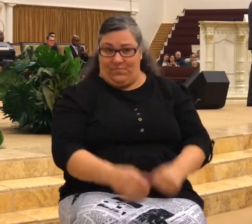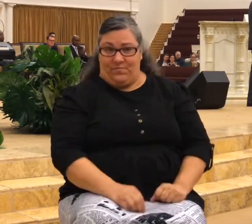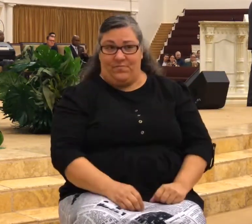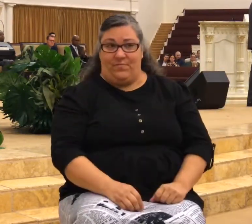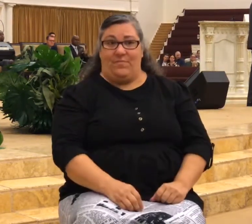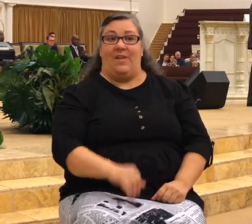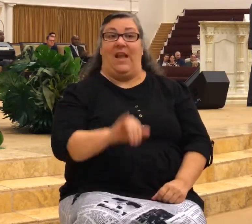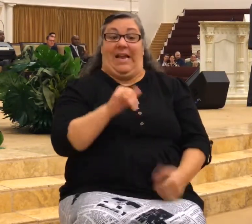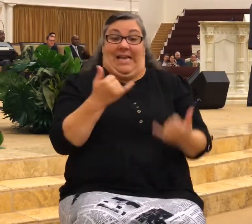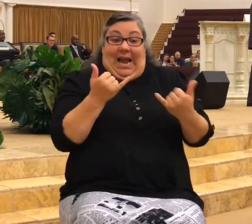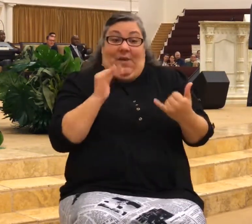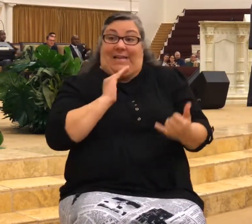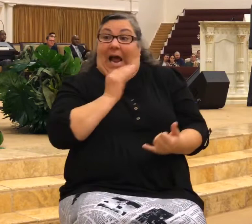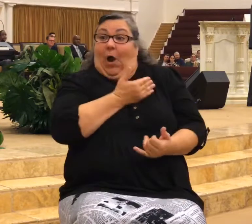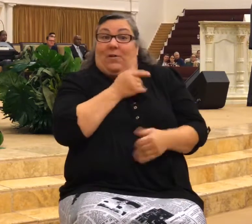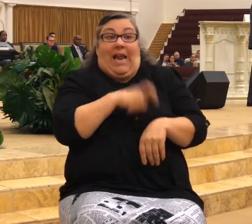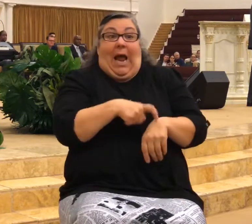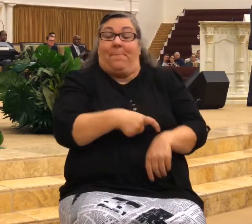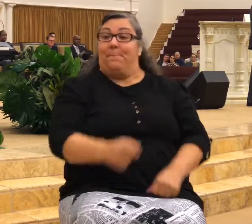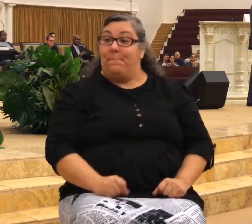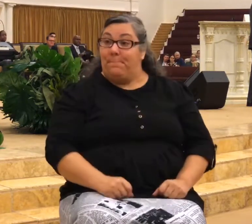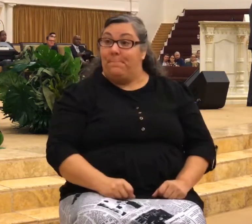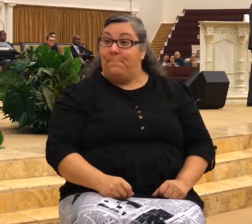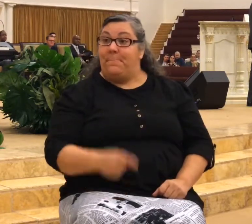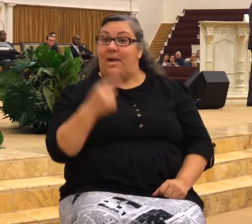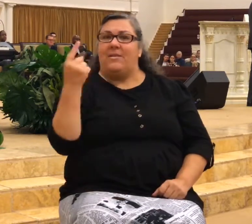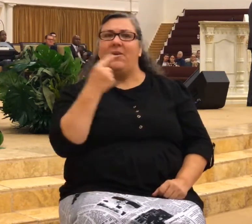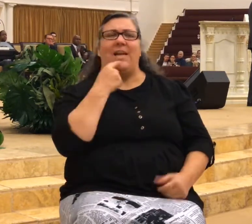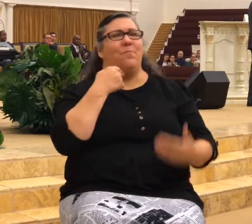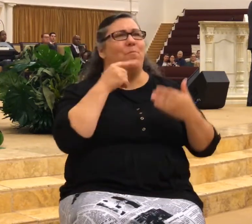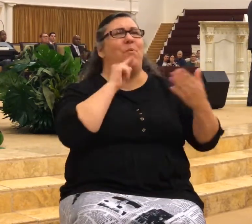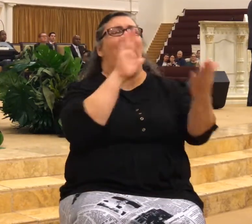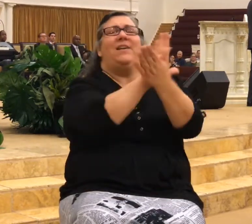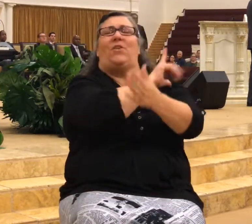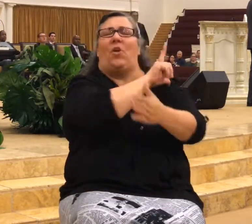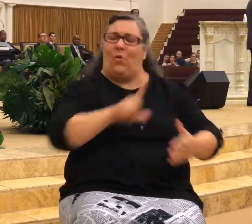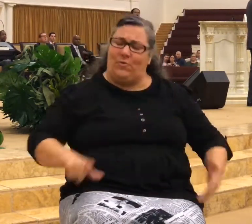This is our time. Can somebody say praise the Lord?